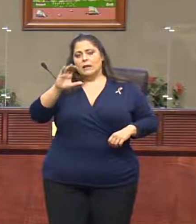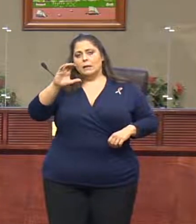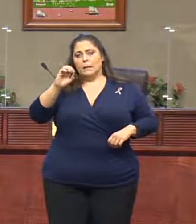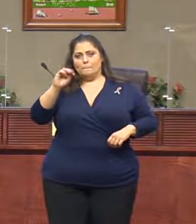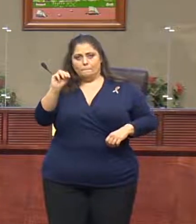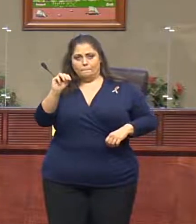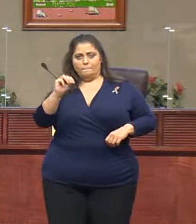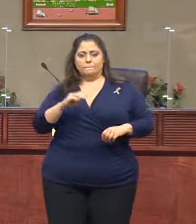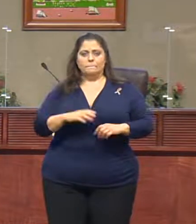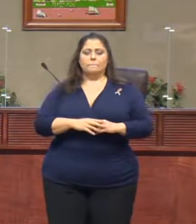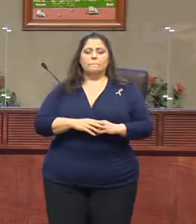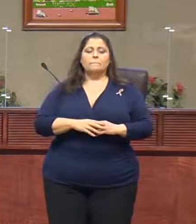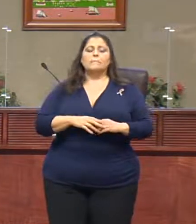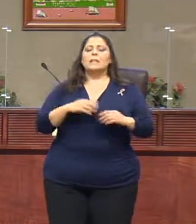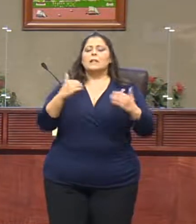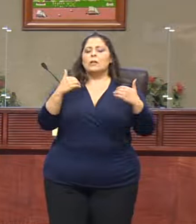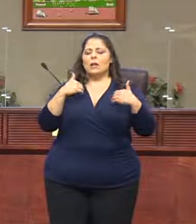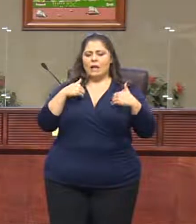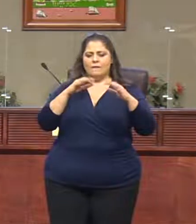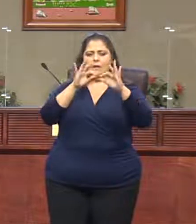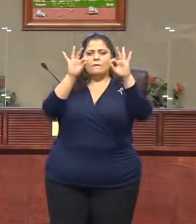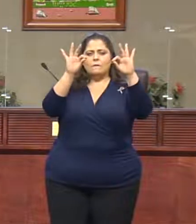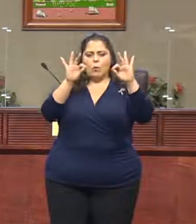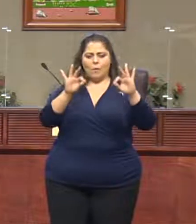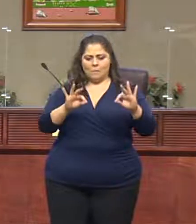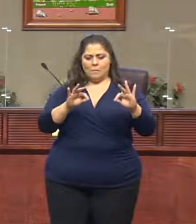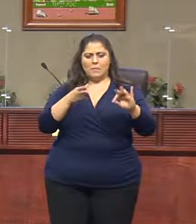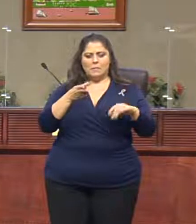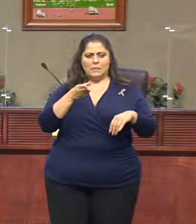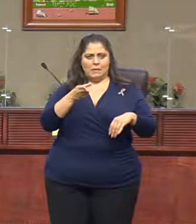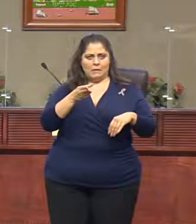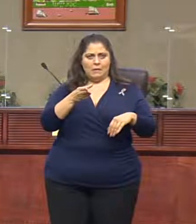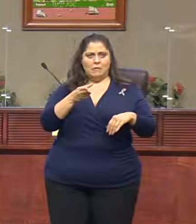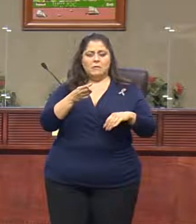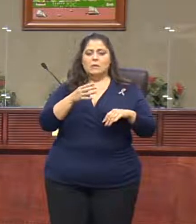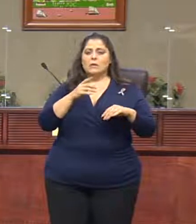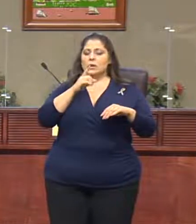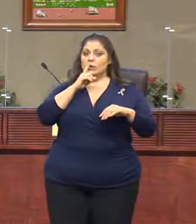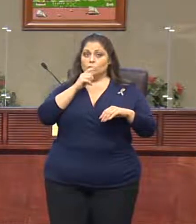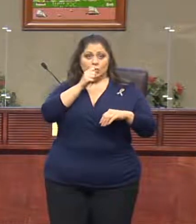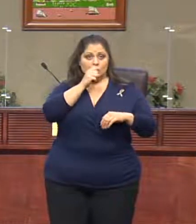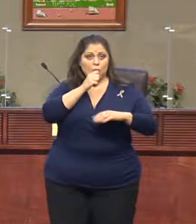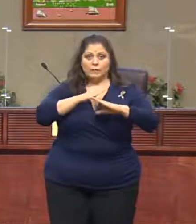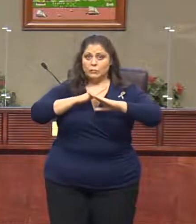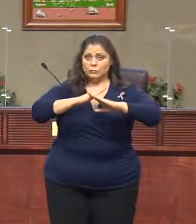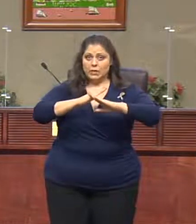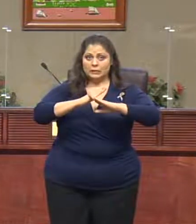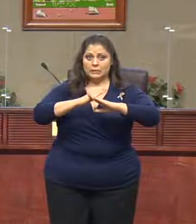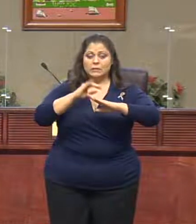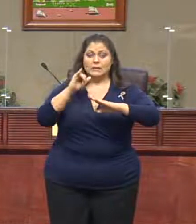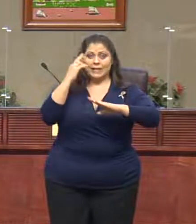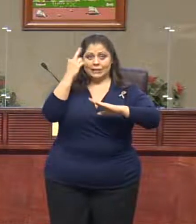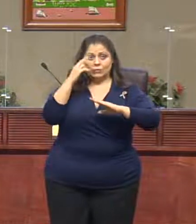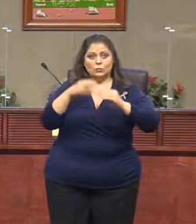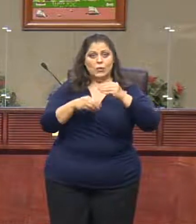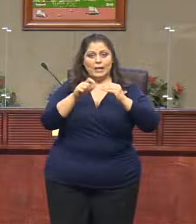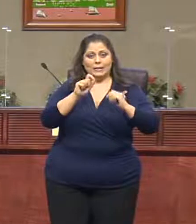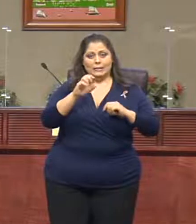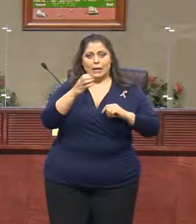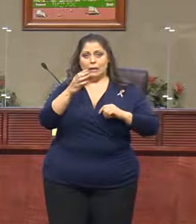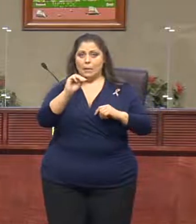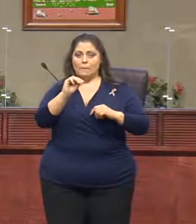talktestcfl.com. And there is a form there. It's probably is protected. It's privacy protected. That's why it's a .com. It's not